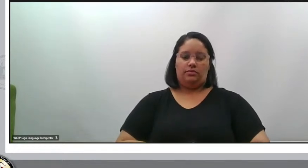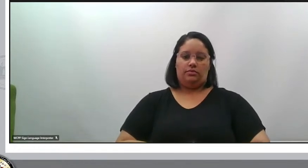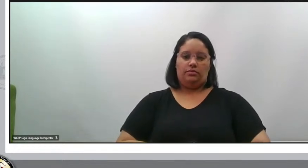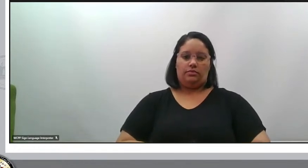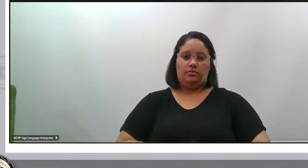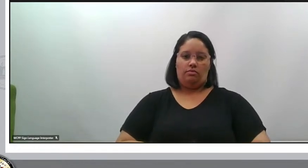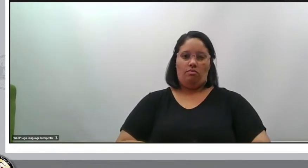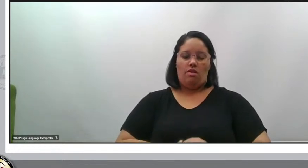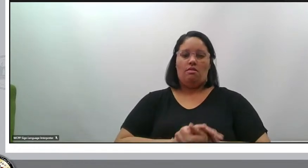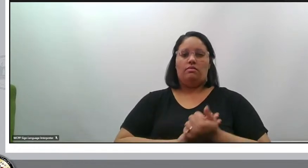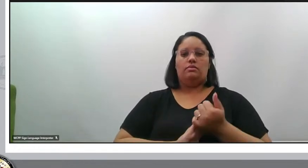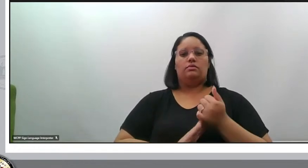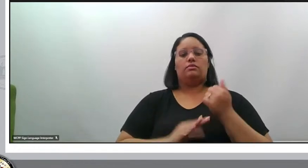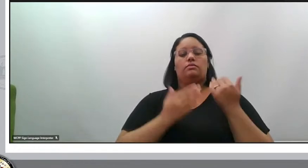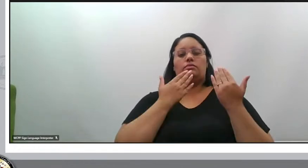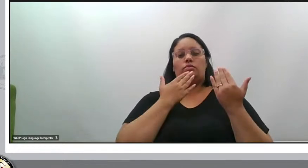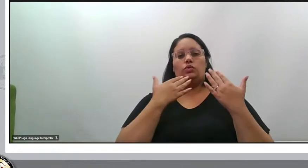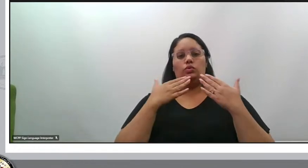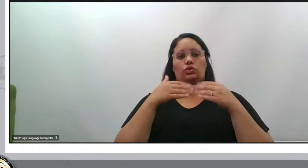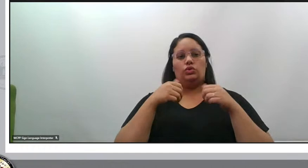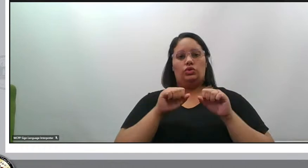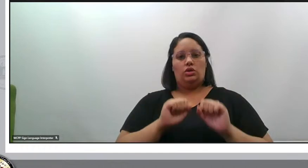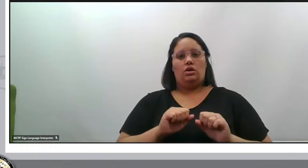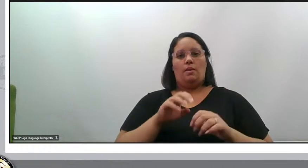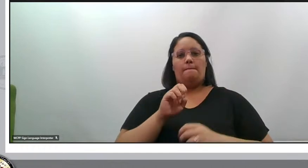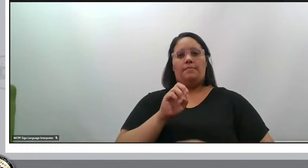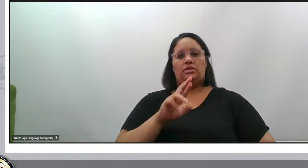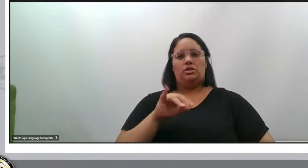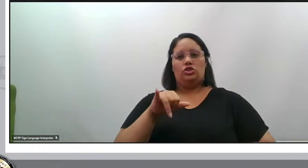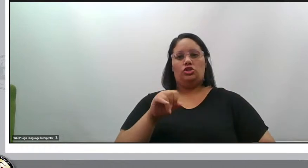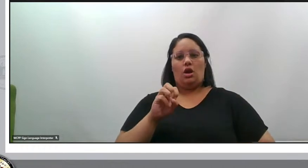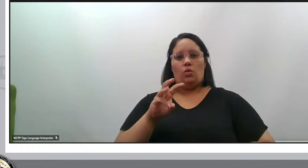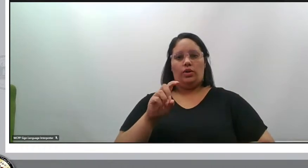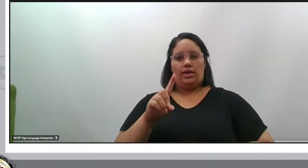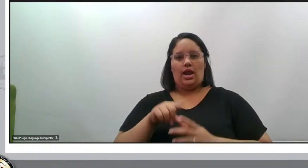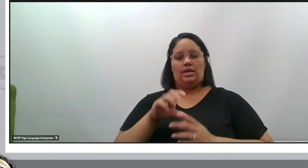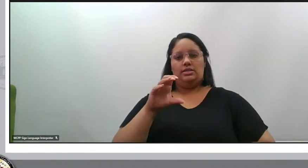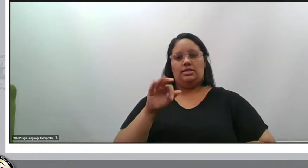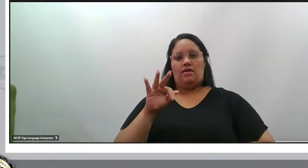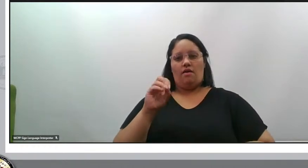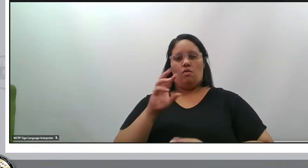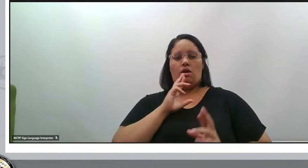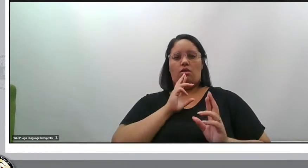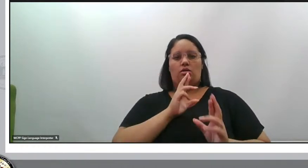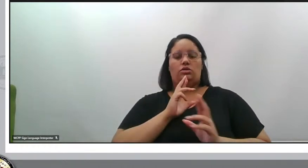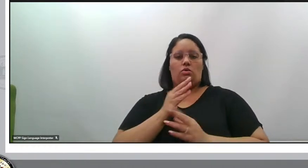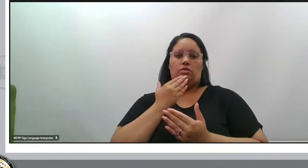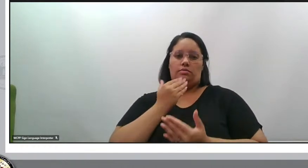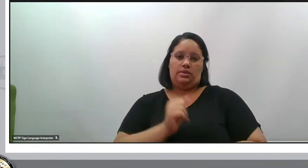Thank you, Chairperson. If Mr. Jawadeen and CFO can assist, please, with responses.